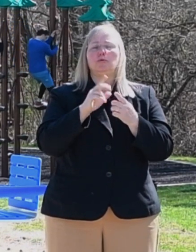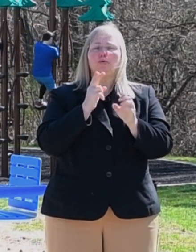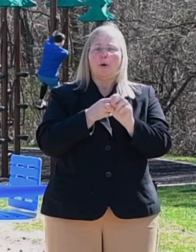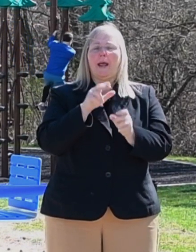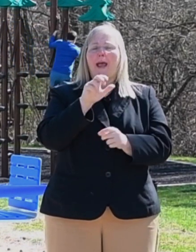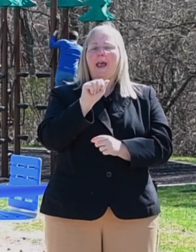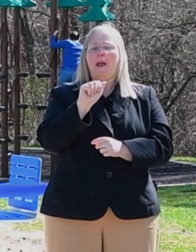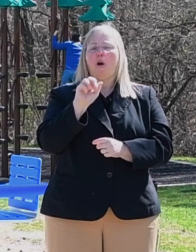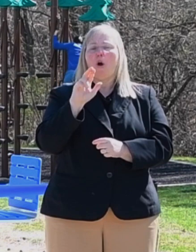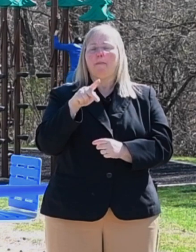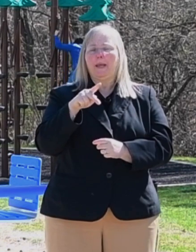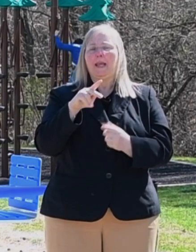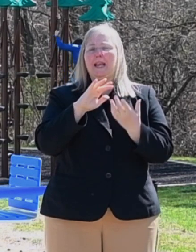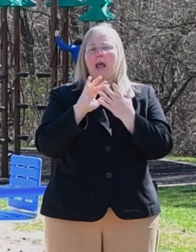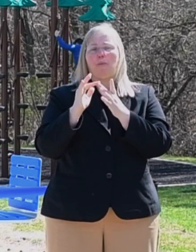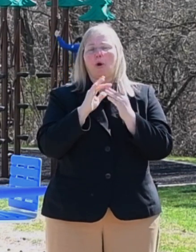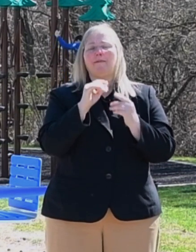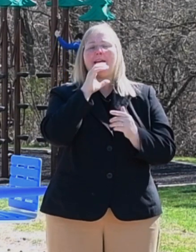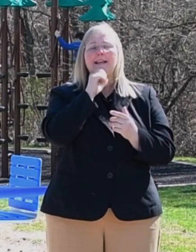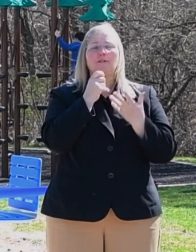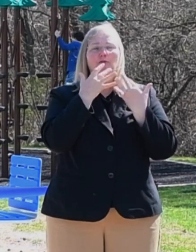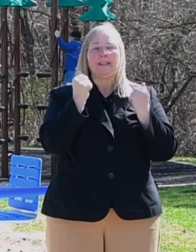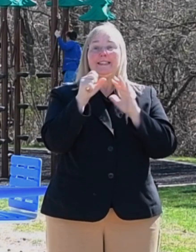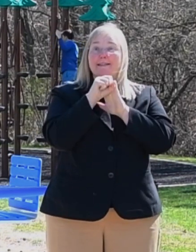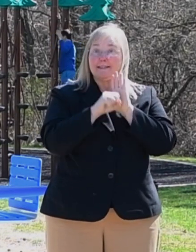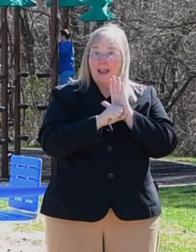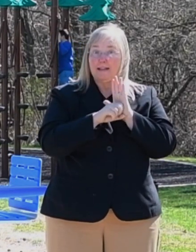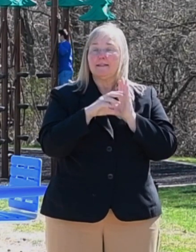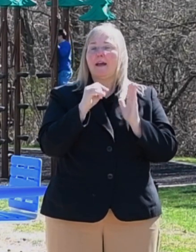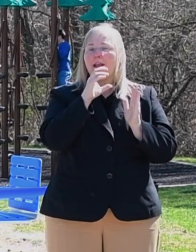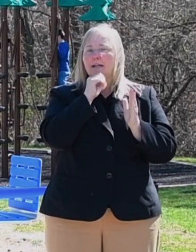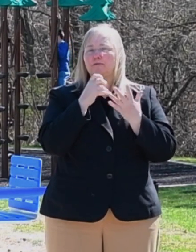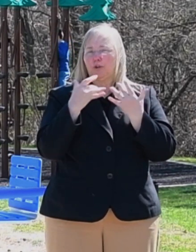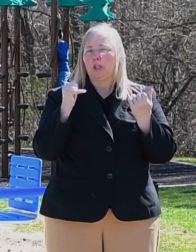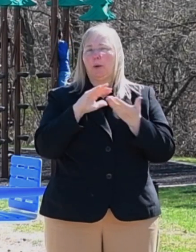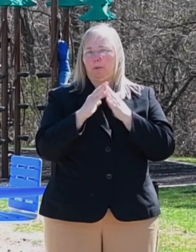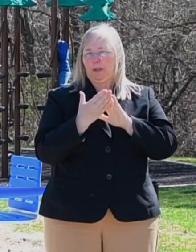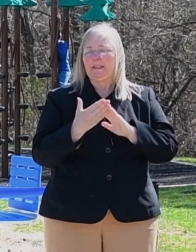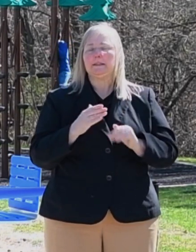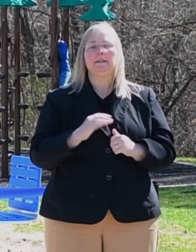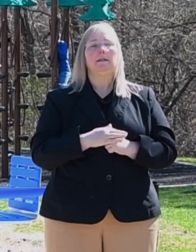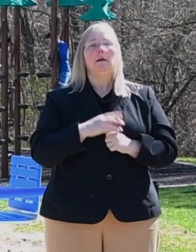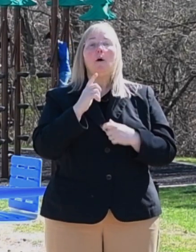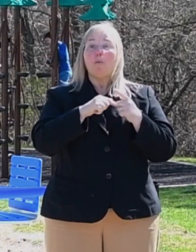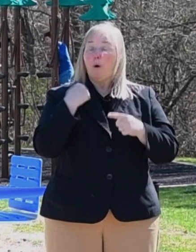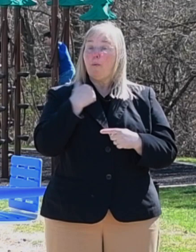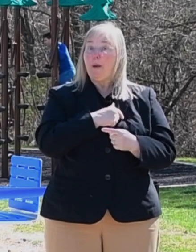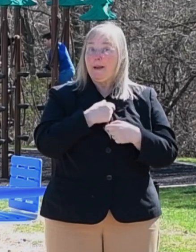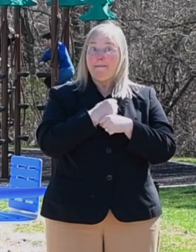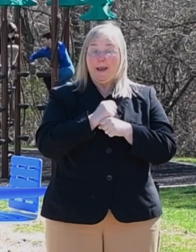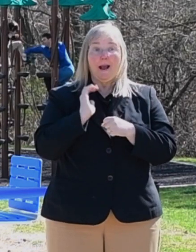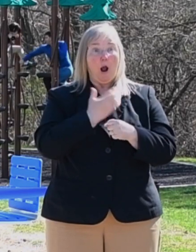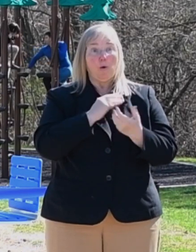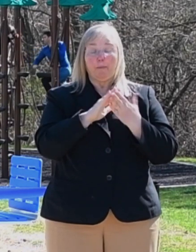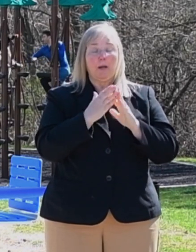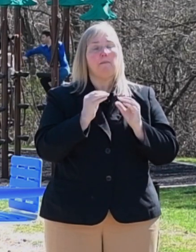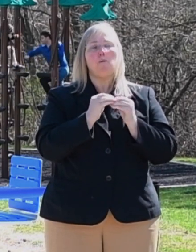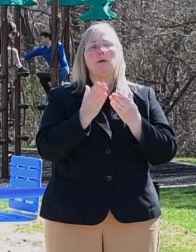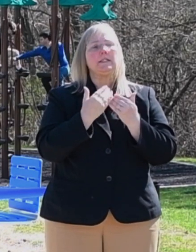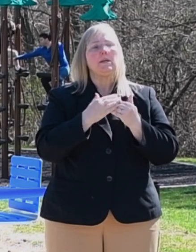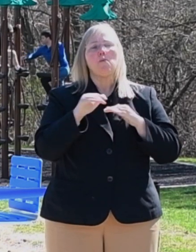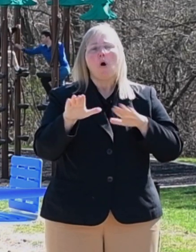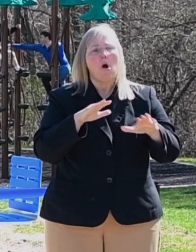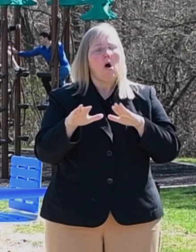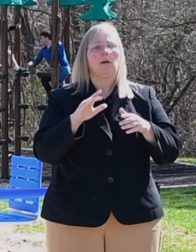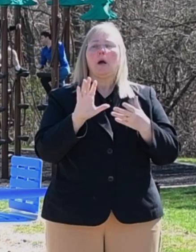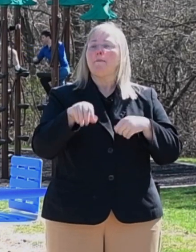of age-friendly states and communities. When we make our community more walkable, provide